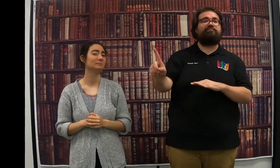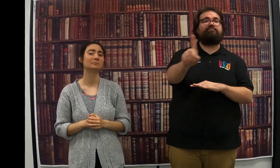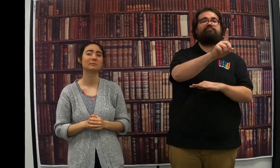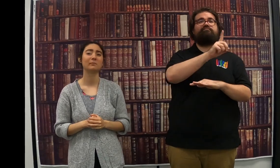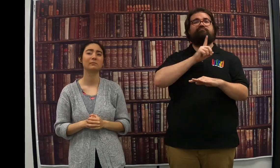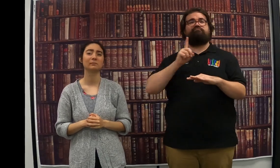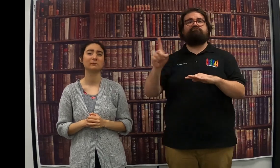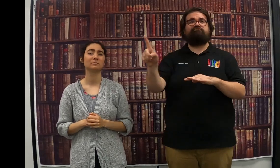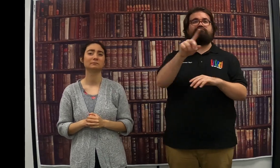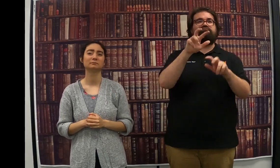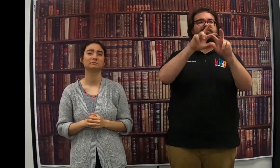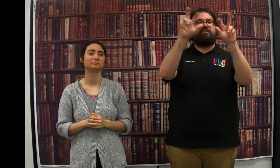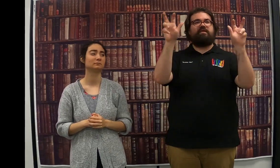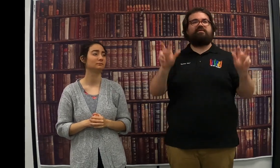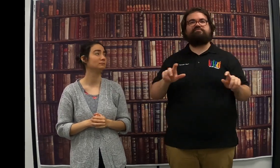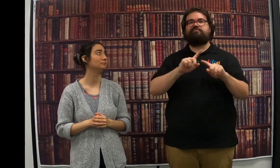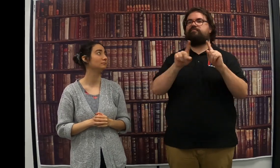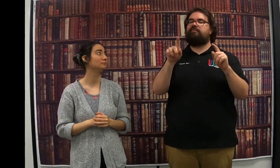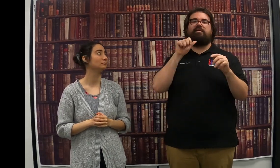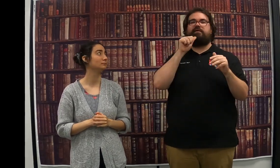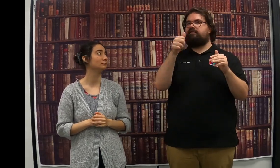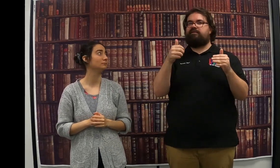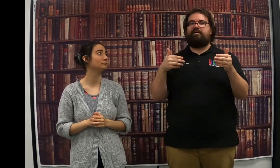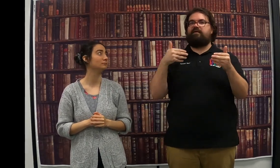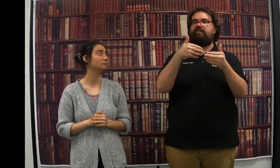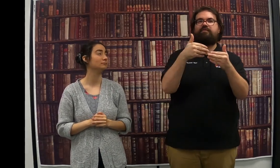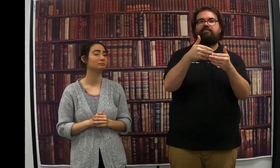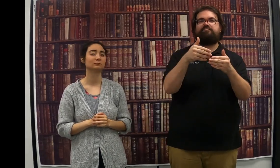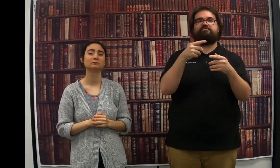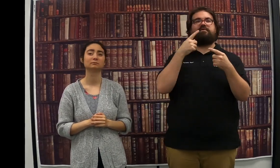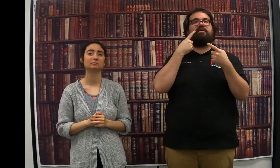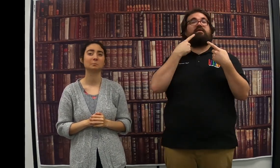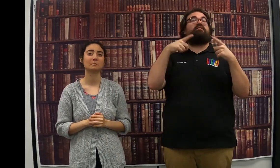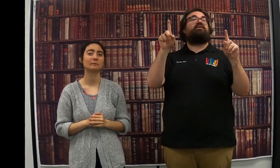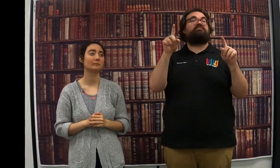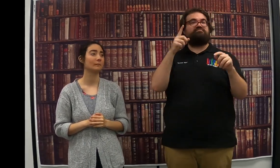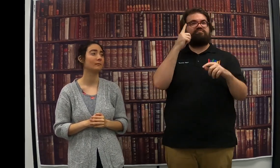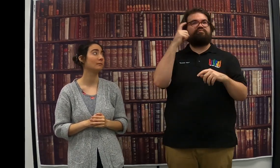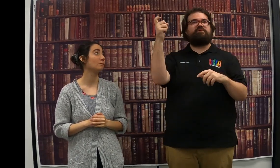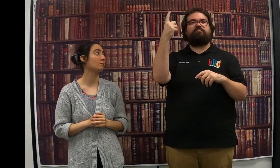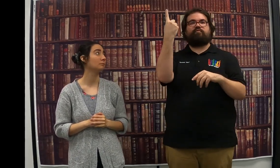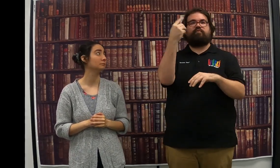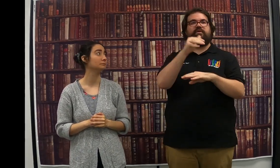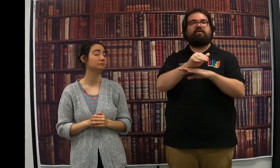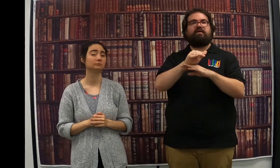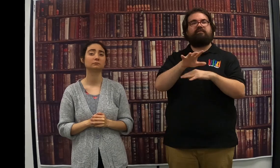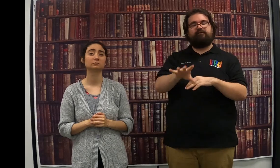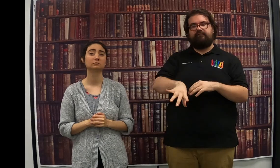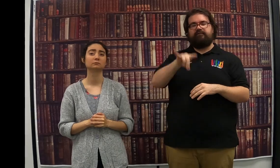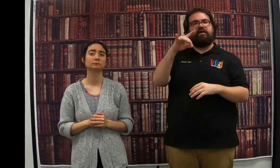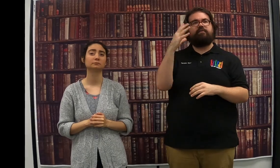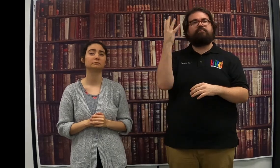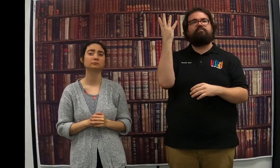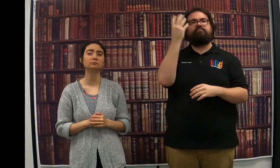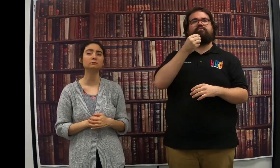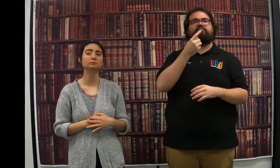and round the castle, but not too near to it. At last he dreamt one night that he found